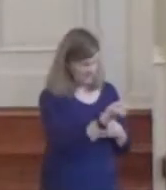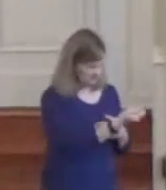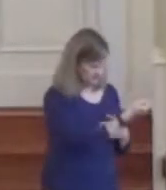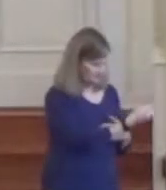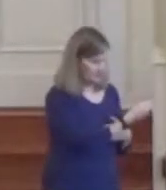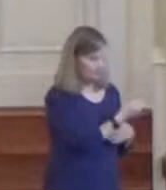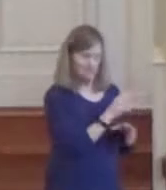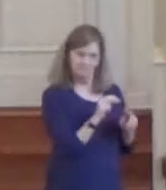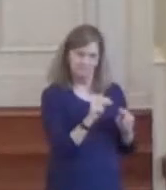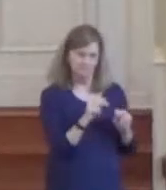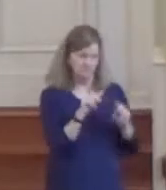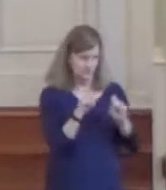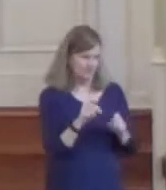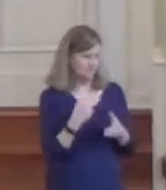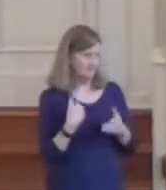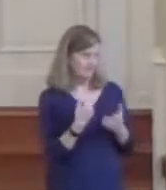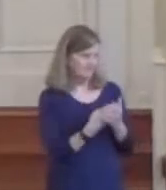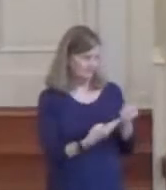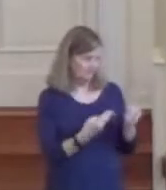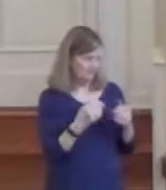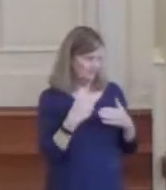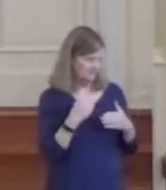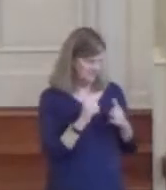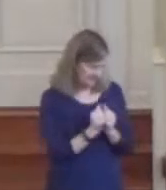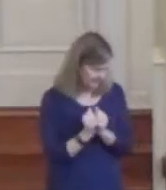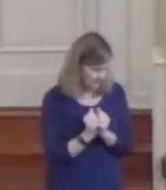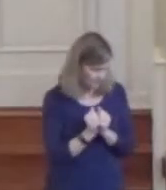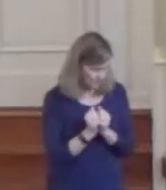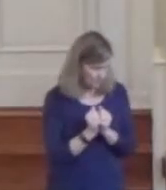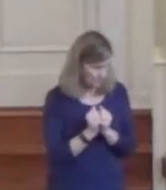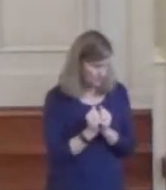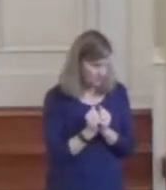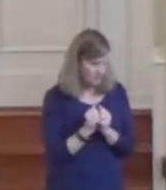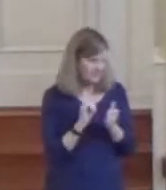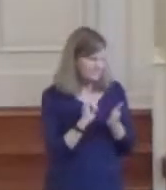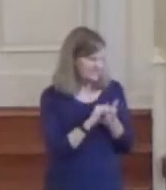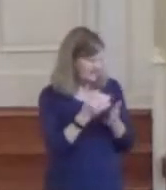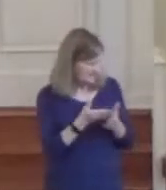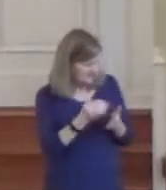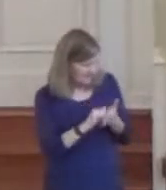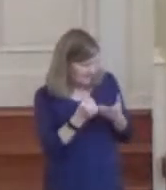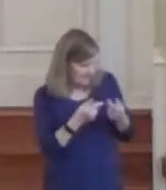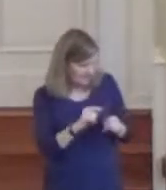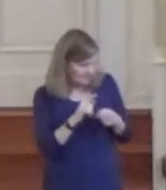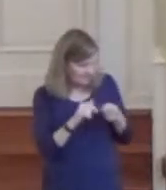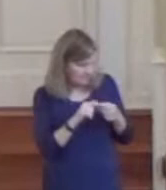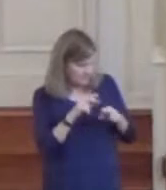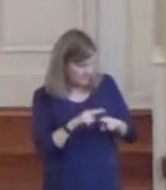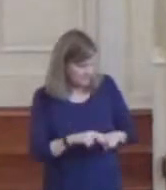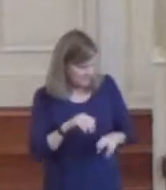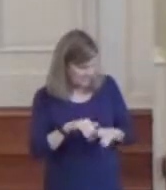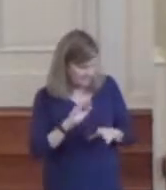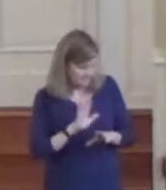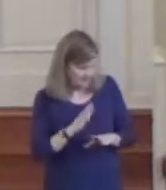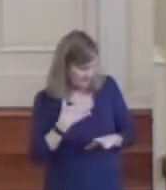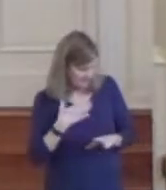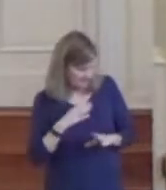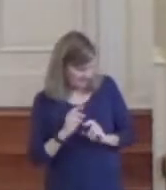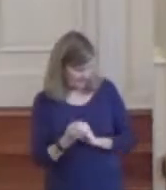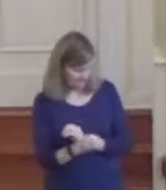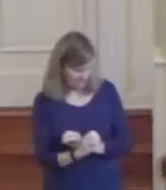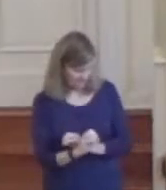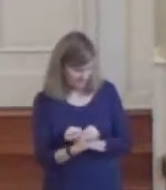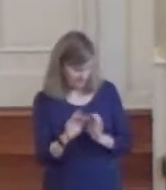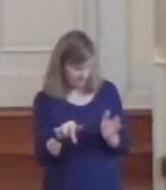of that. No, you have to have both together. It's this thing that happens when I'm sitting in my office in the middle of the